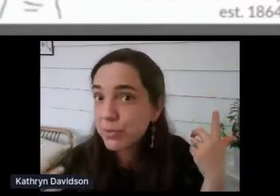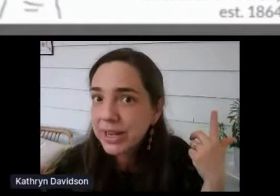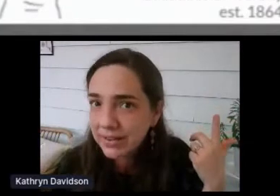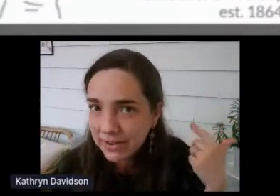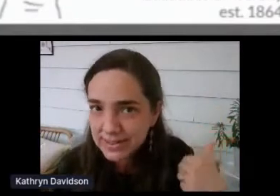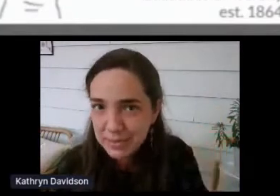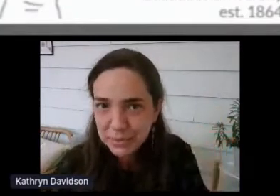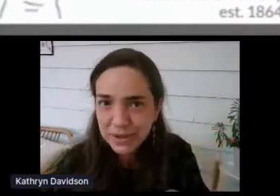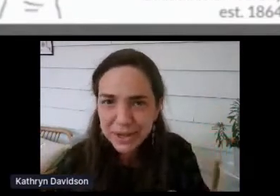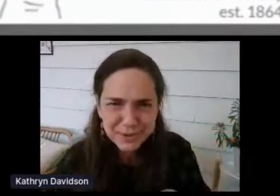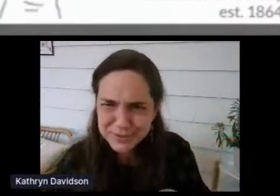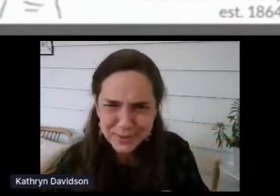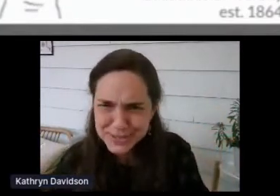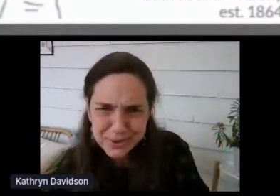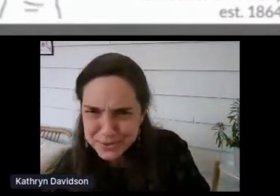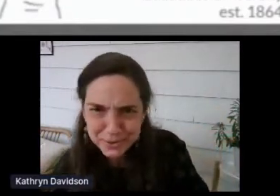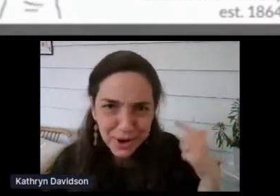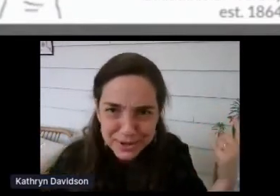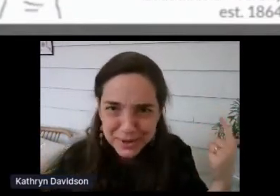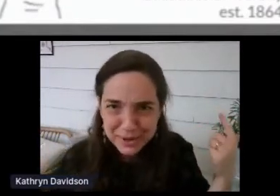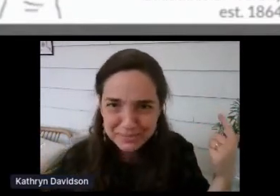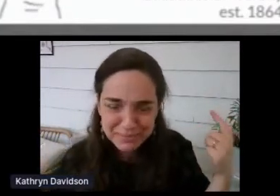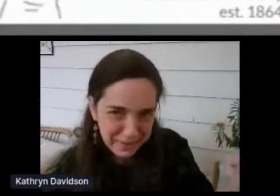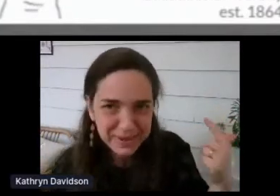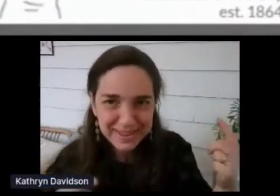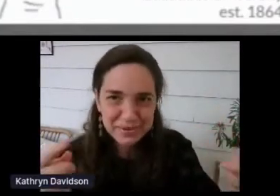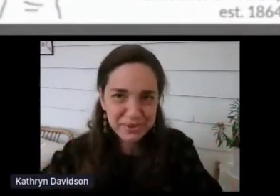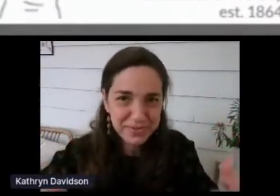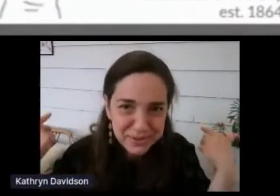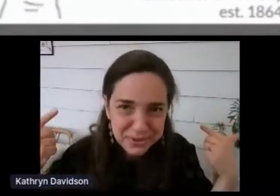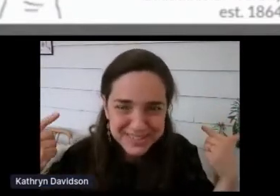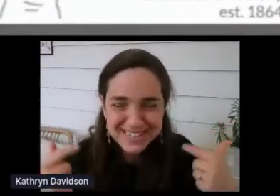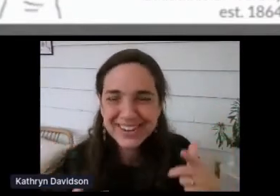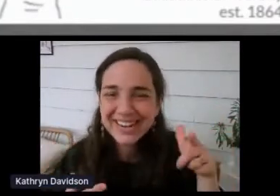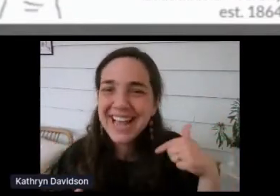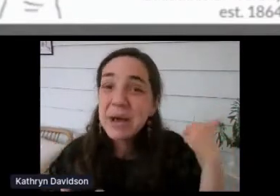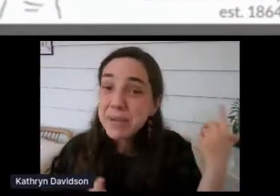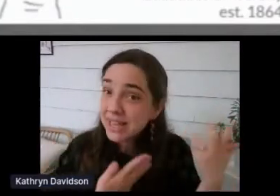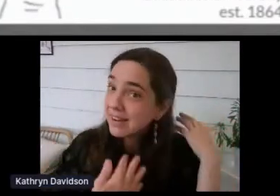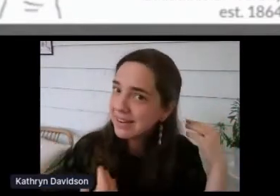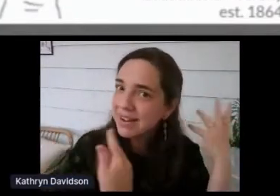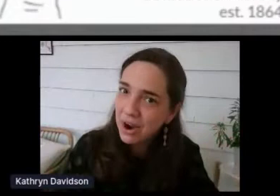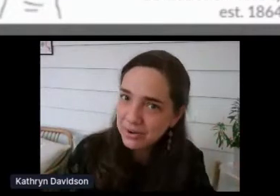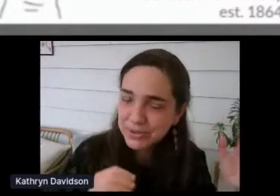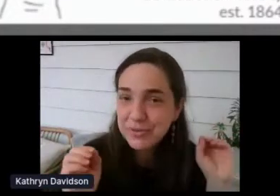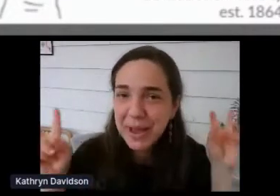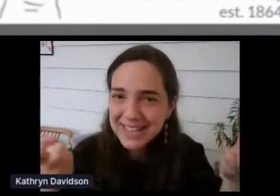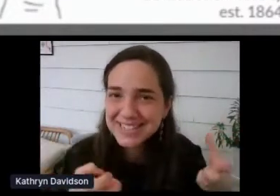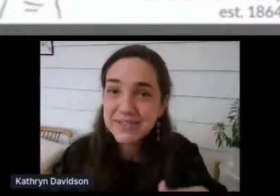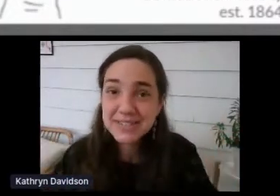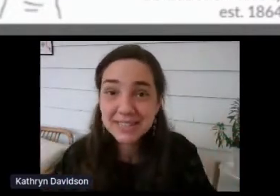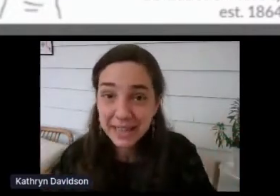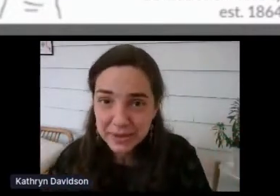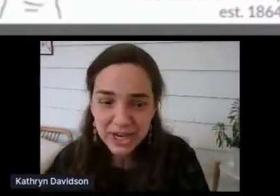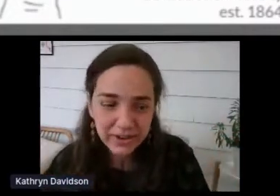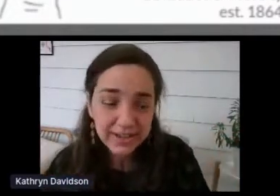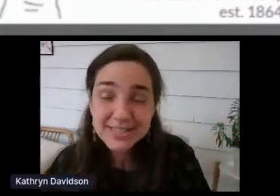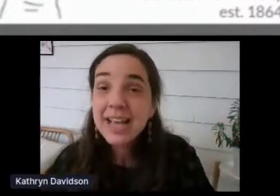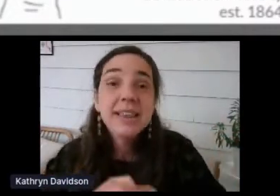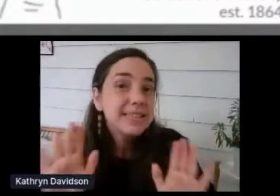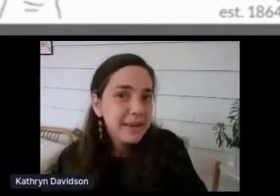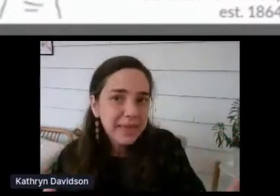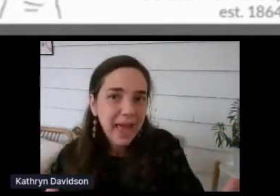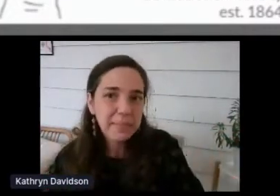text from reading, for example, which of course don't go through your auditory pathway, they go through your visual cortex, right? But then are sort of passed off to the language